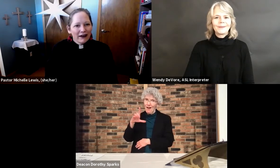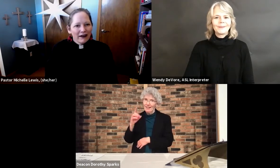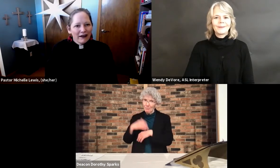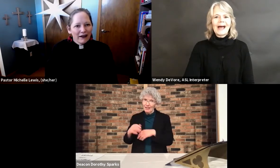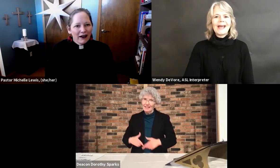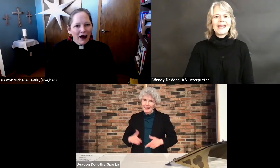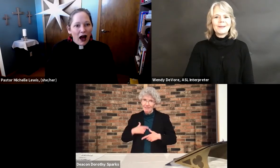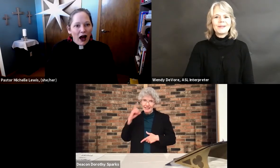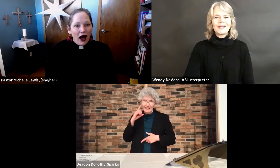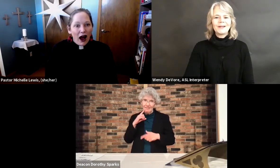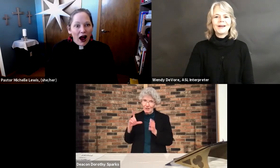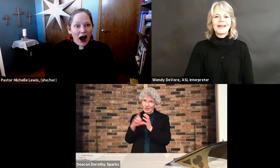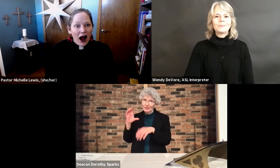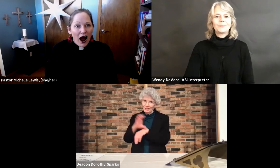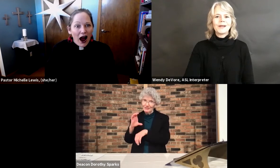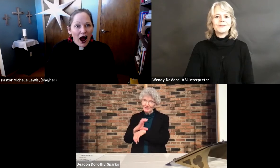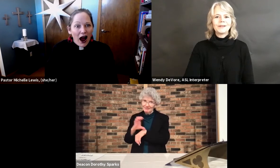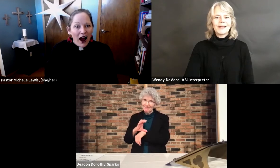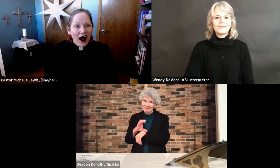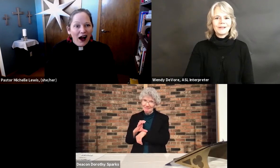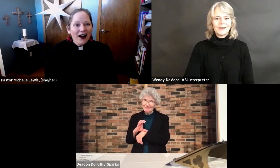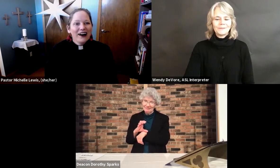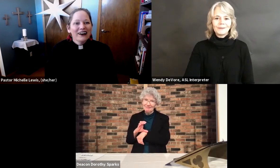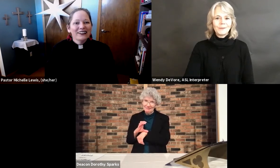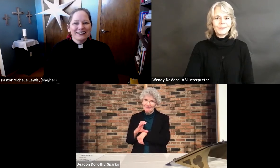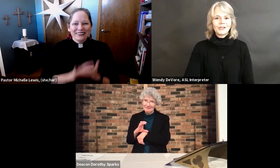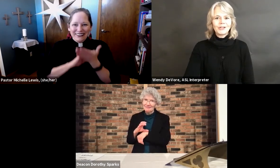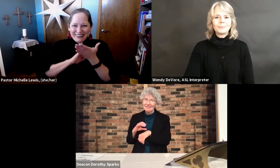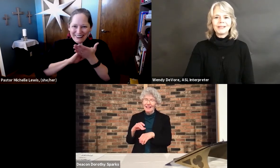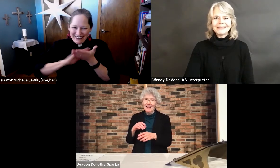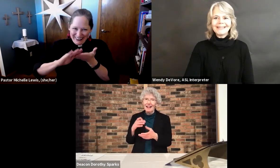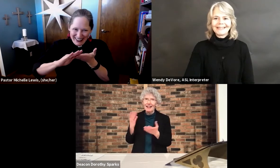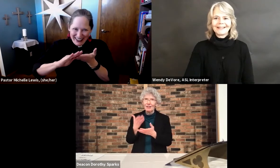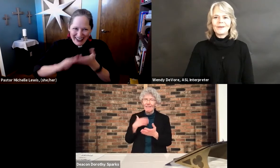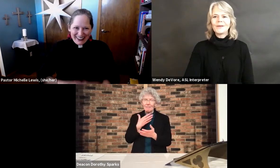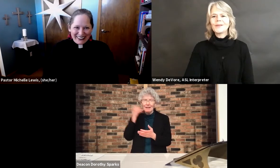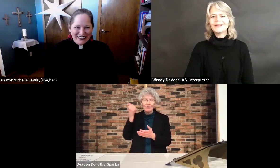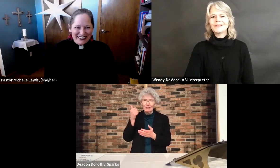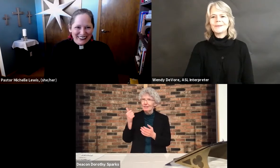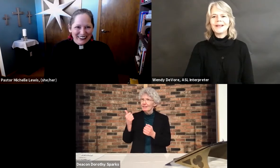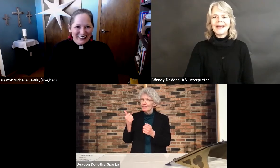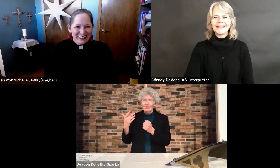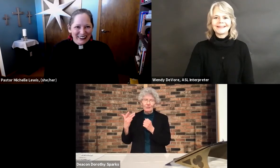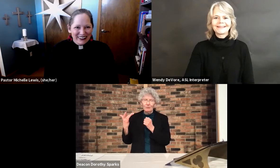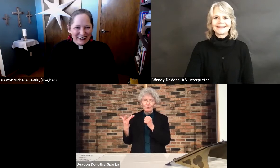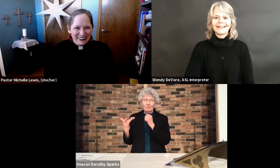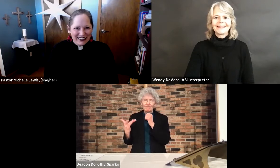Oh, I am here at Bread of Life Deaf Lutheran Church building. Oh, that's so nice.